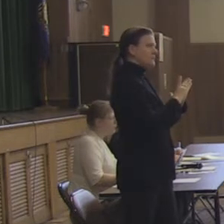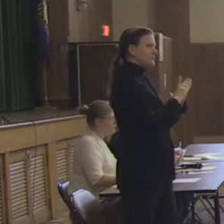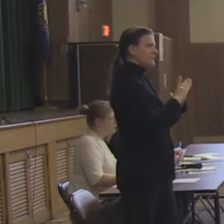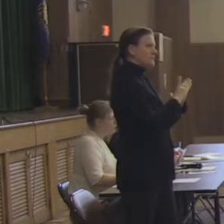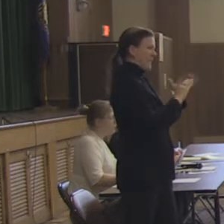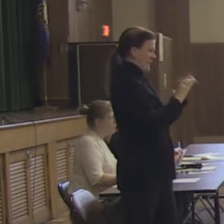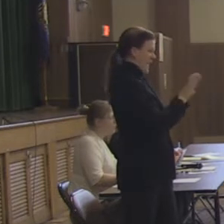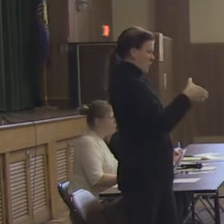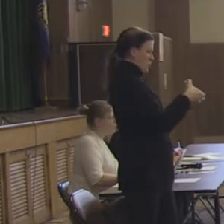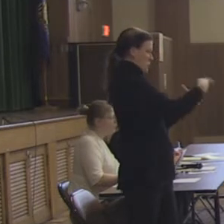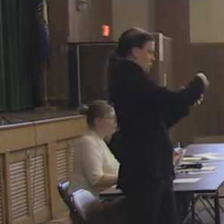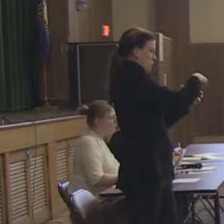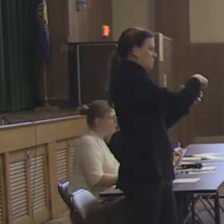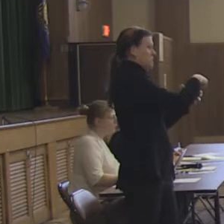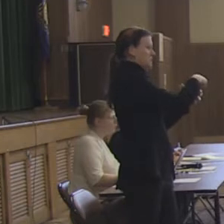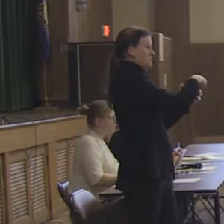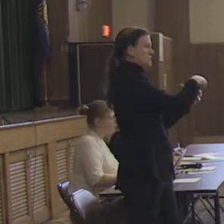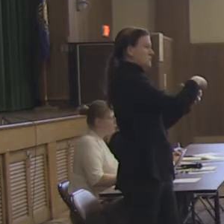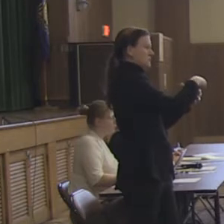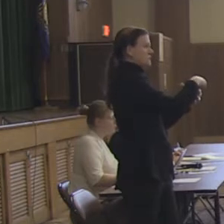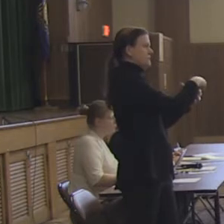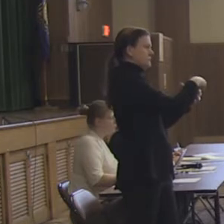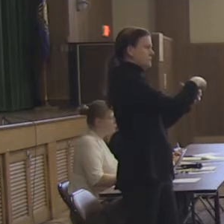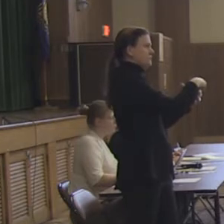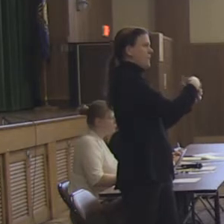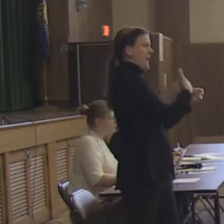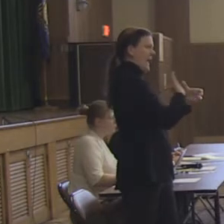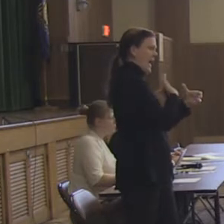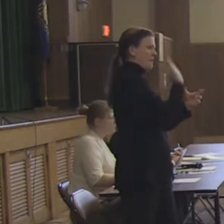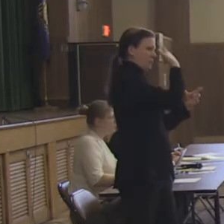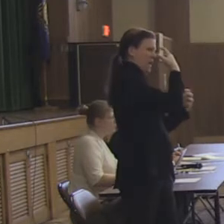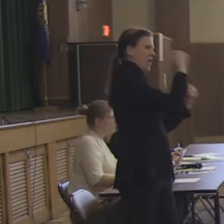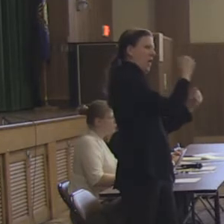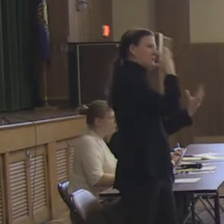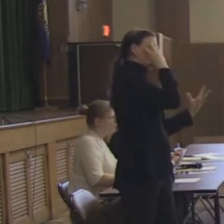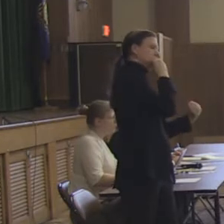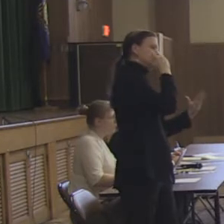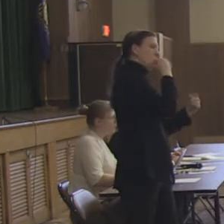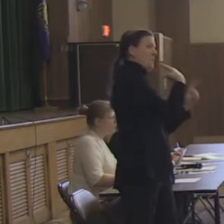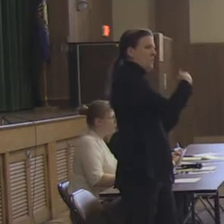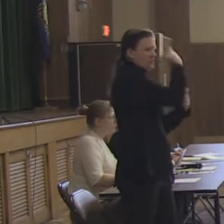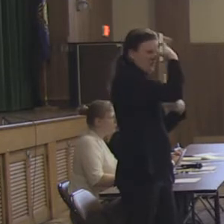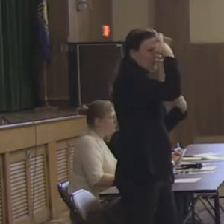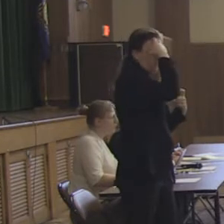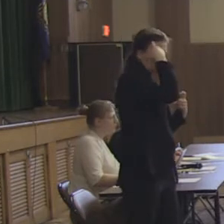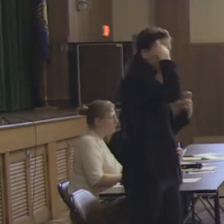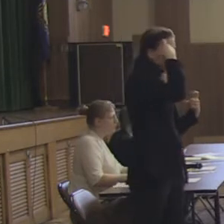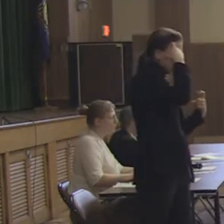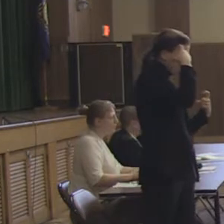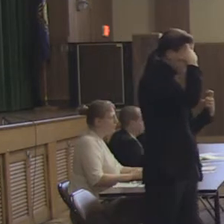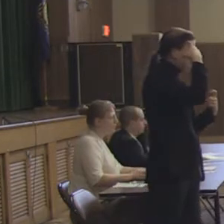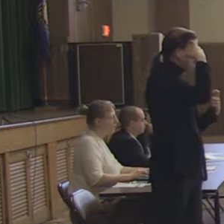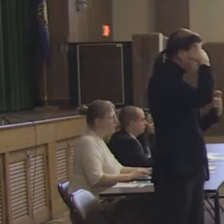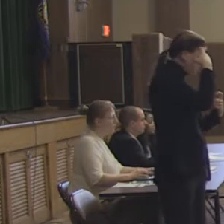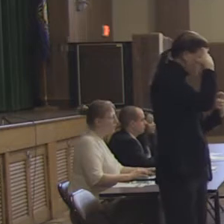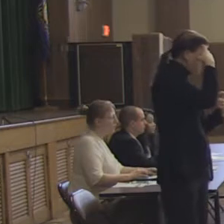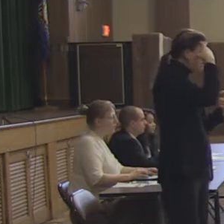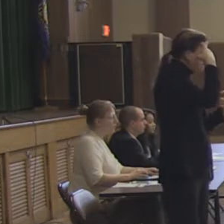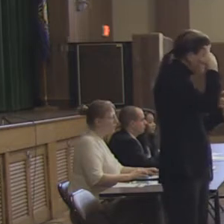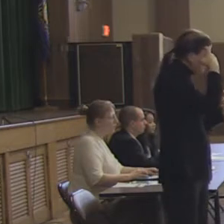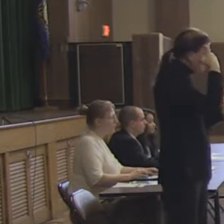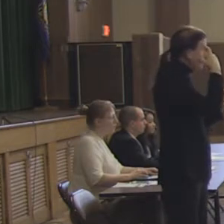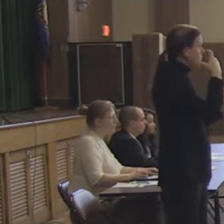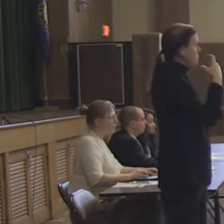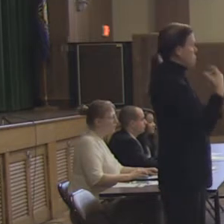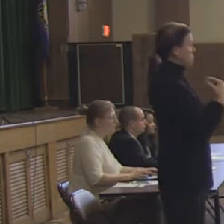that group of people alone have a lot of mental health experiences as well as trauma, okay? Some of the areas that